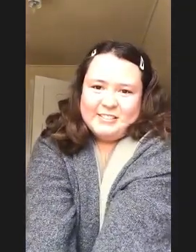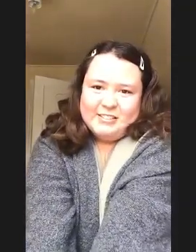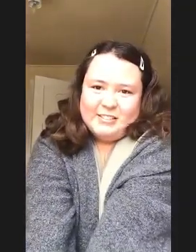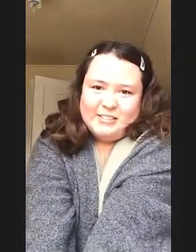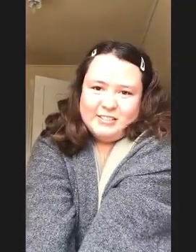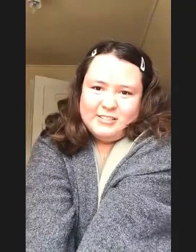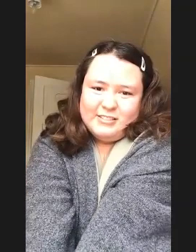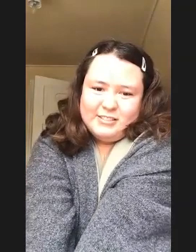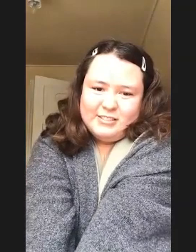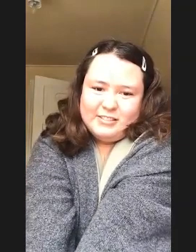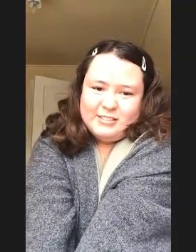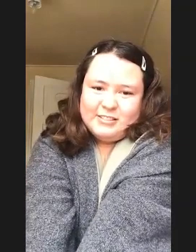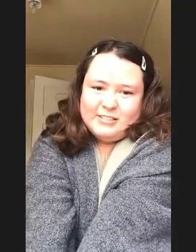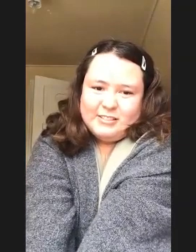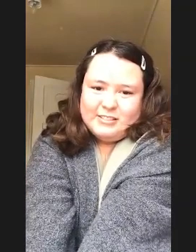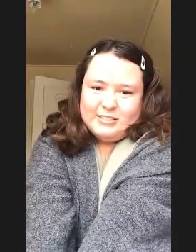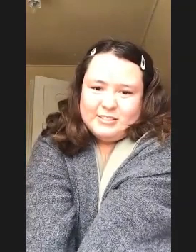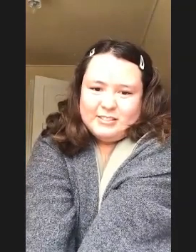Awesome. Does anybody have any questions?